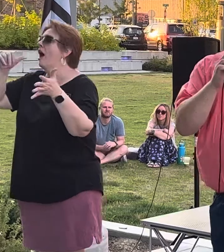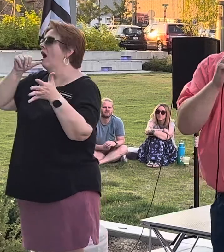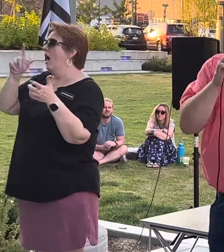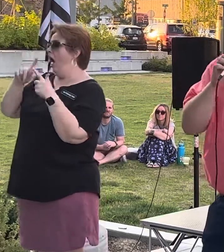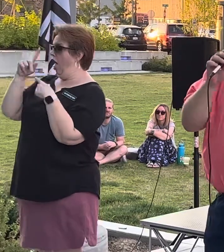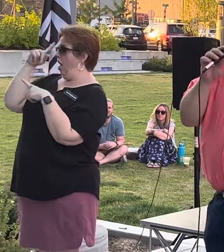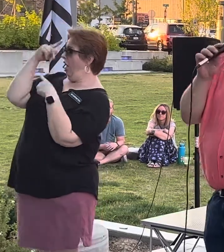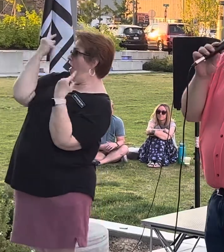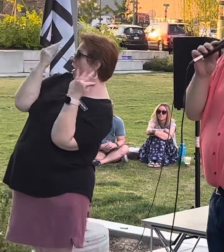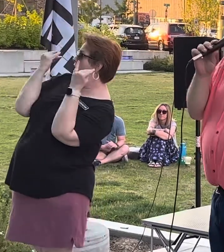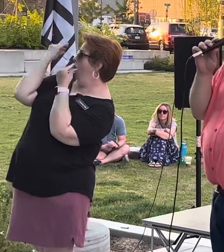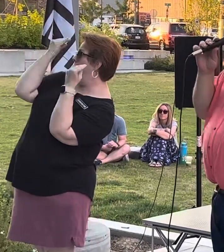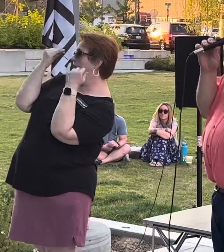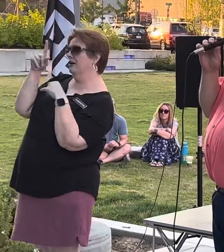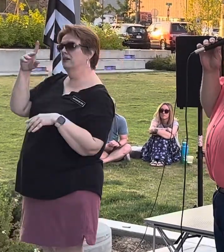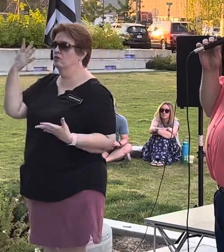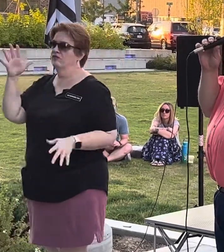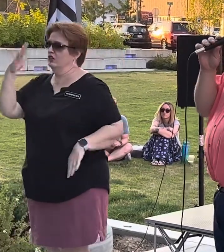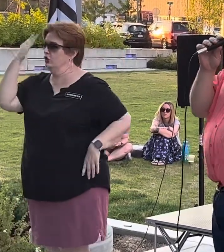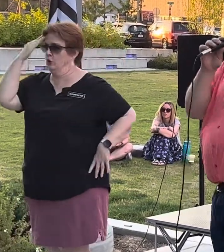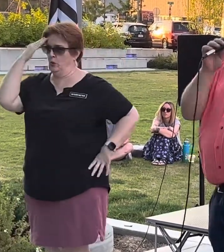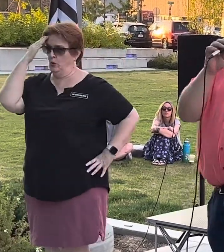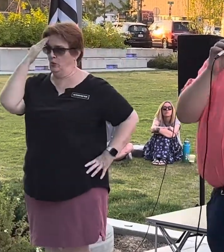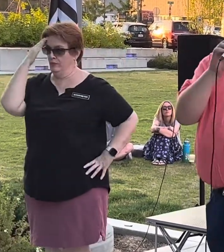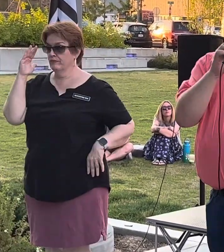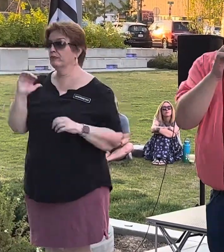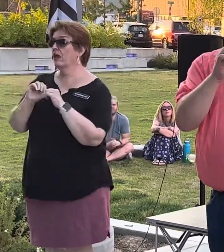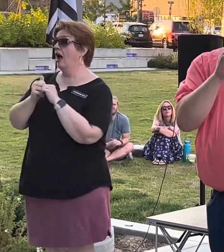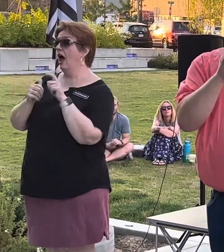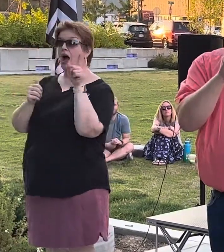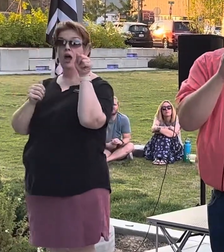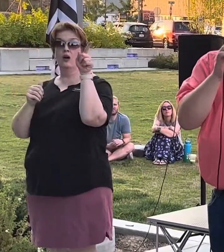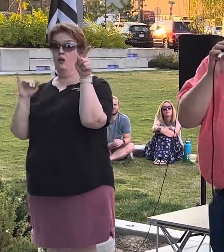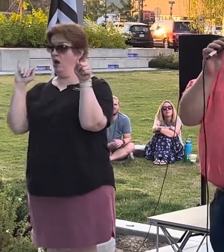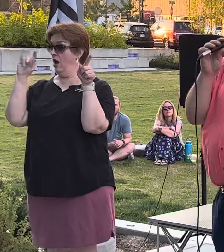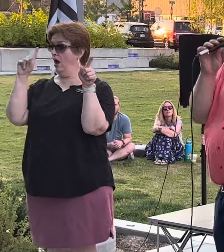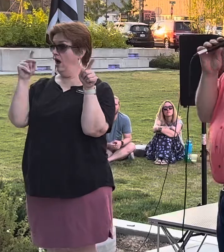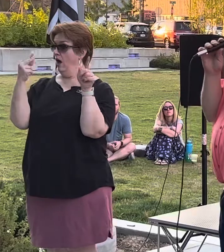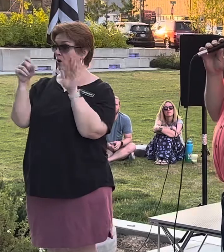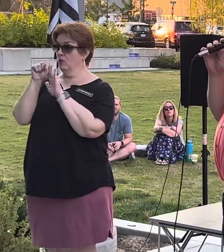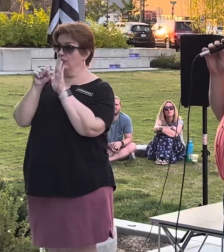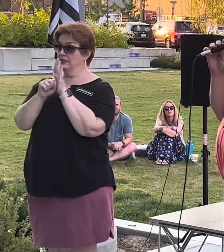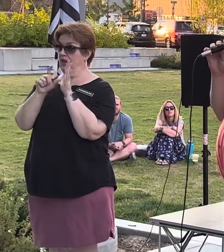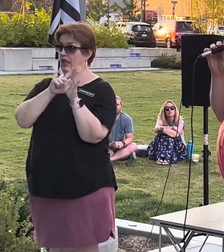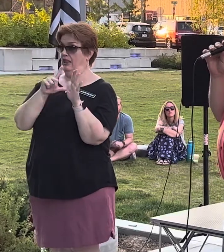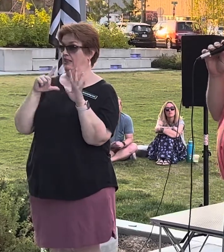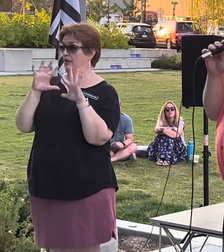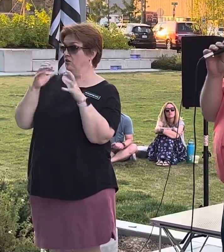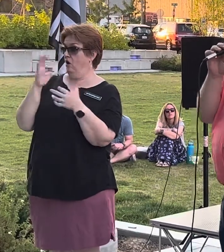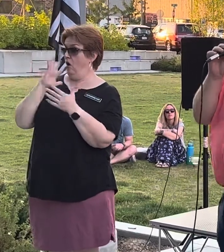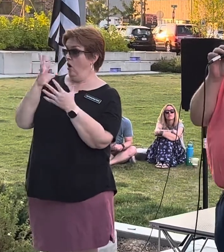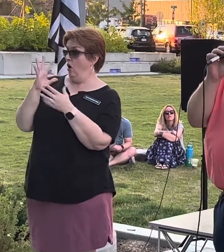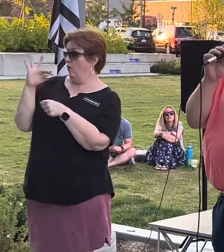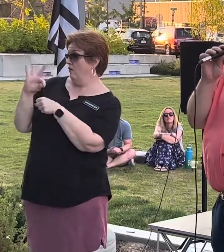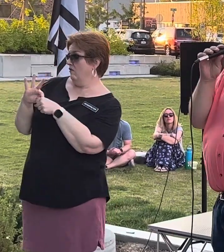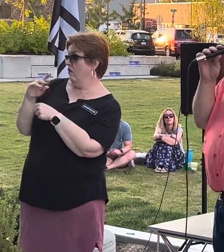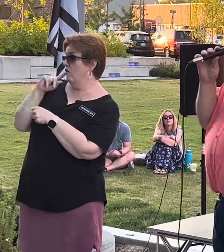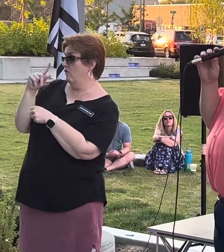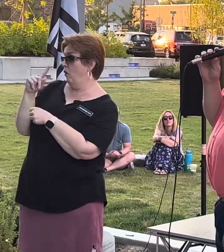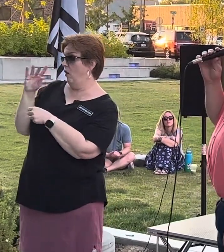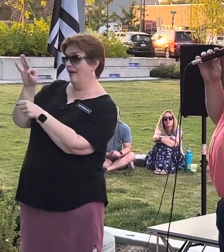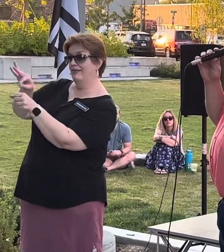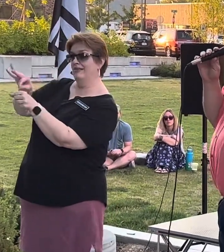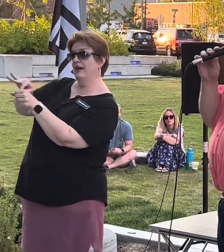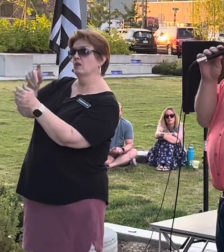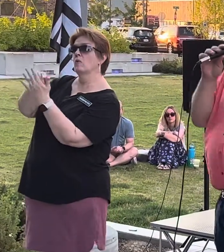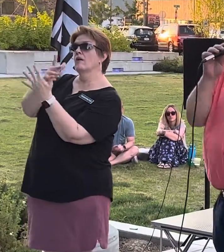scientist. And how do you think the Idaho State Legislature is going to rule on elections? We already are seeing